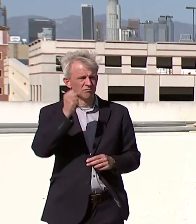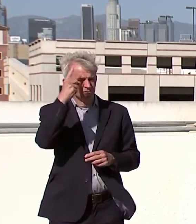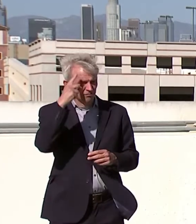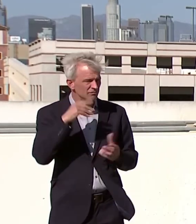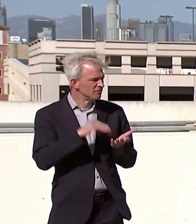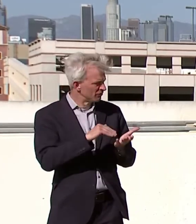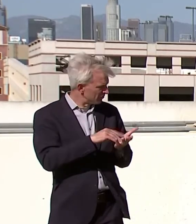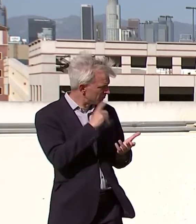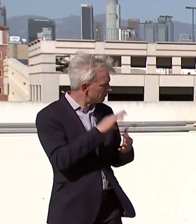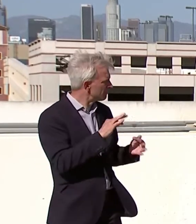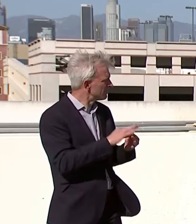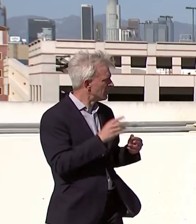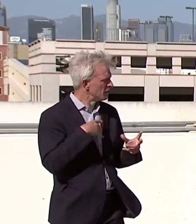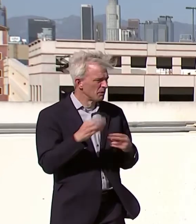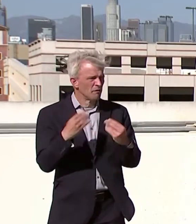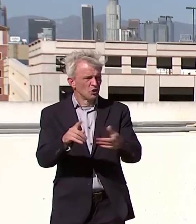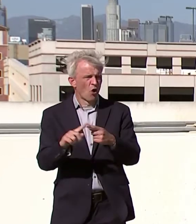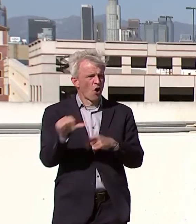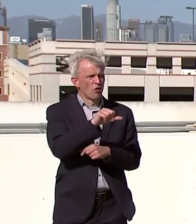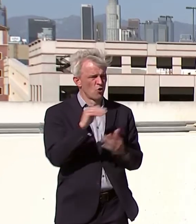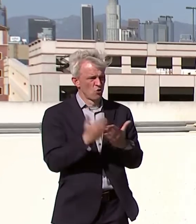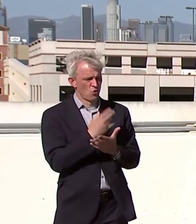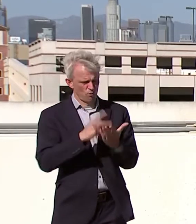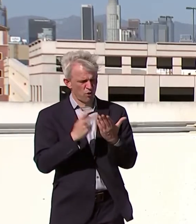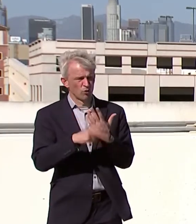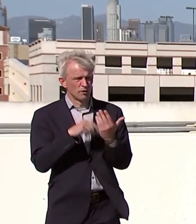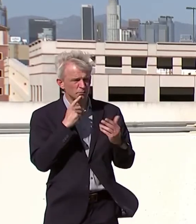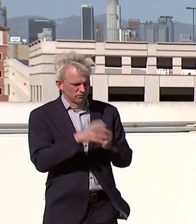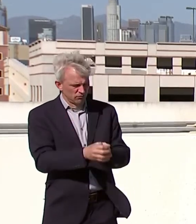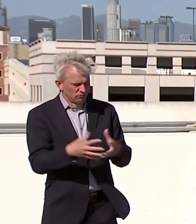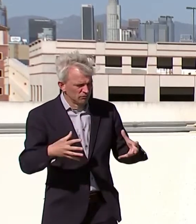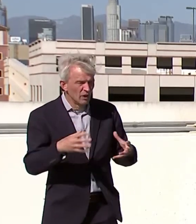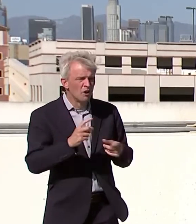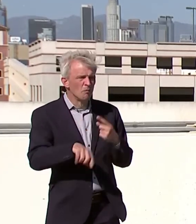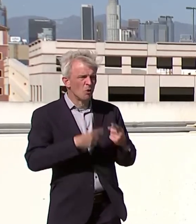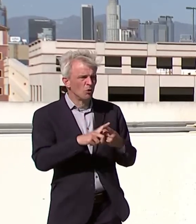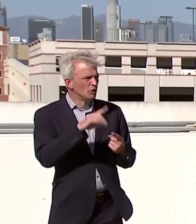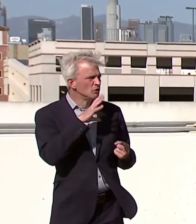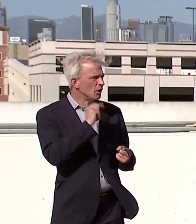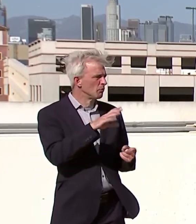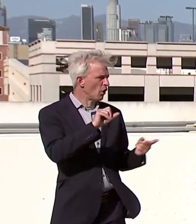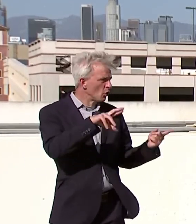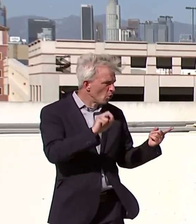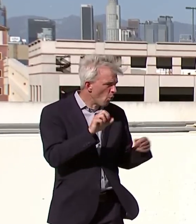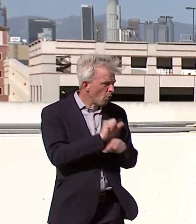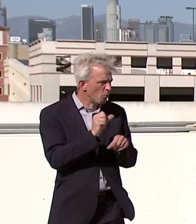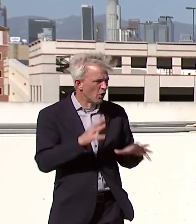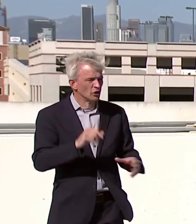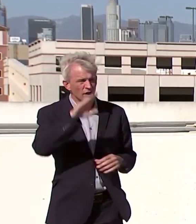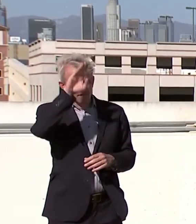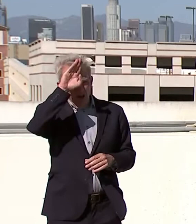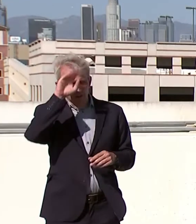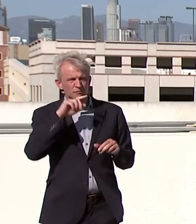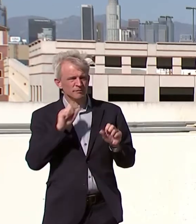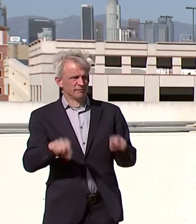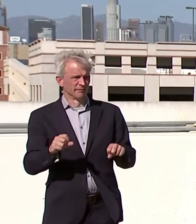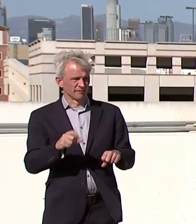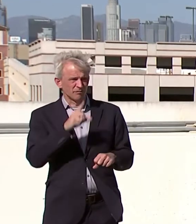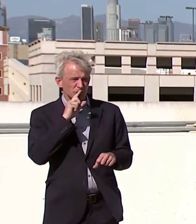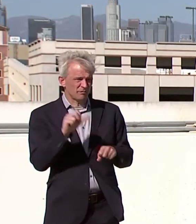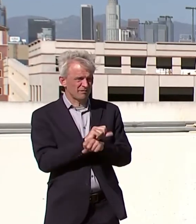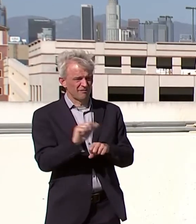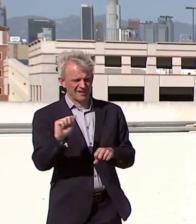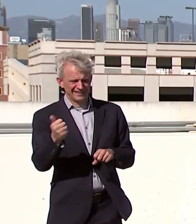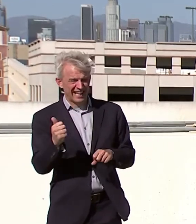other new programs that are being expanded. But when you have core workers, firefighters able to do really about 10 times